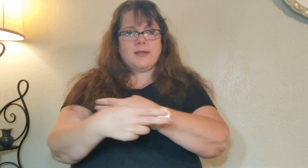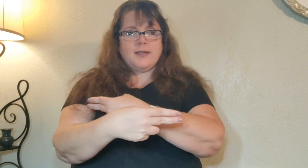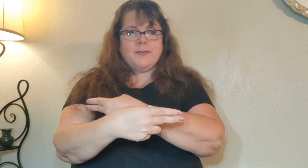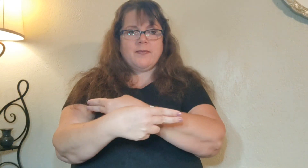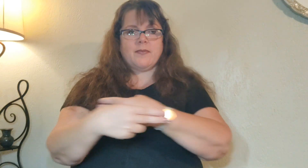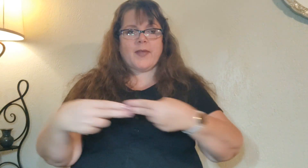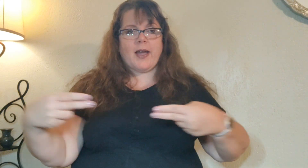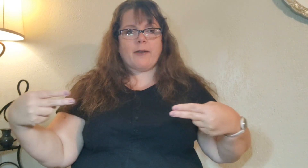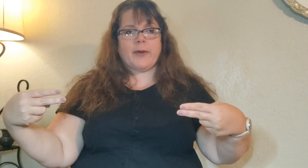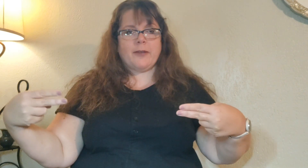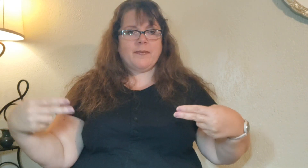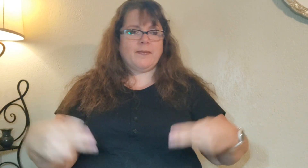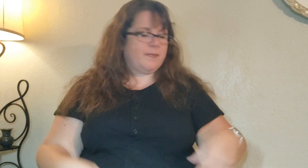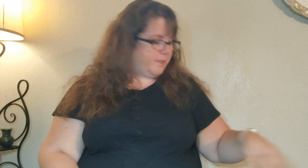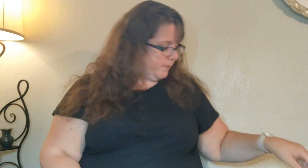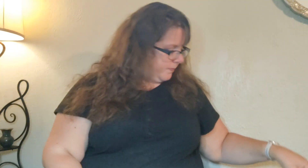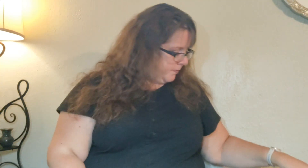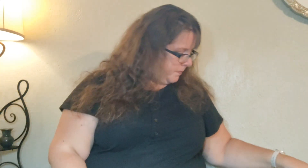this, highway.